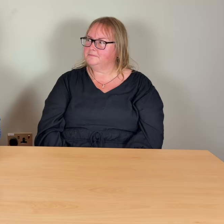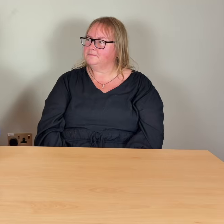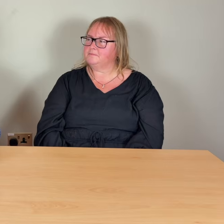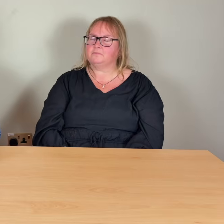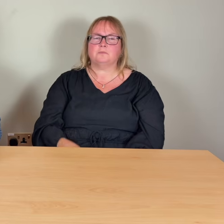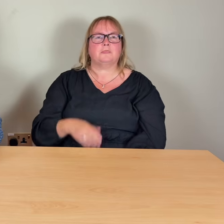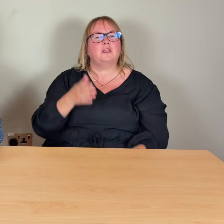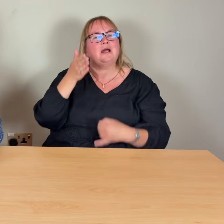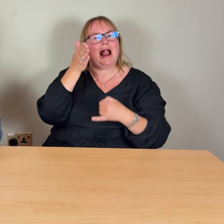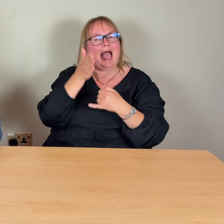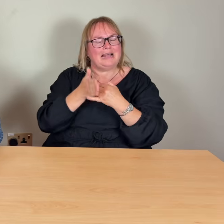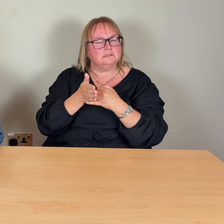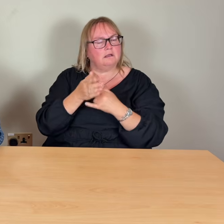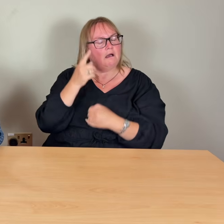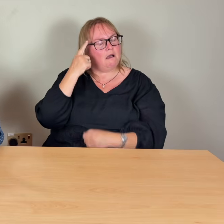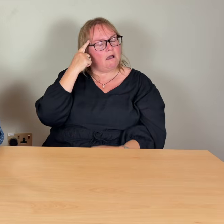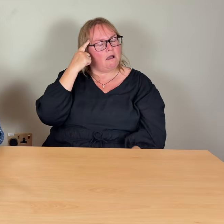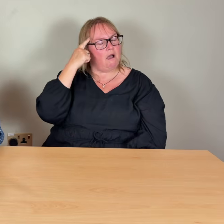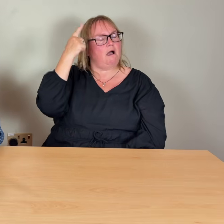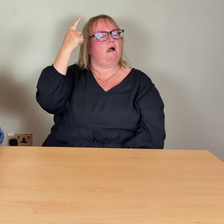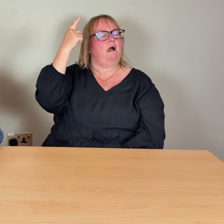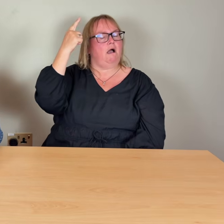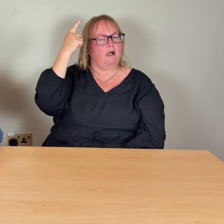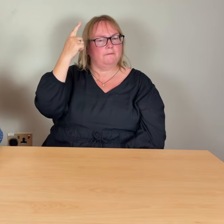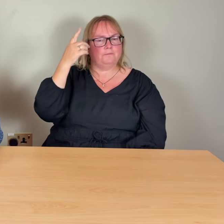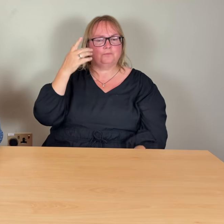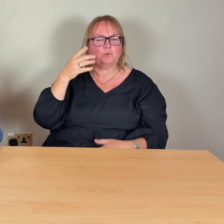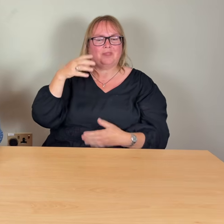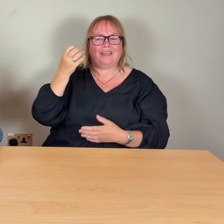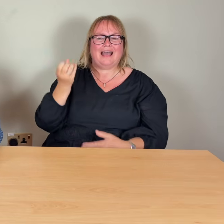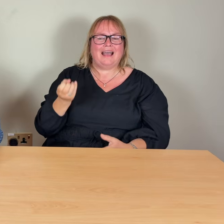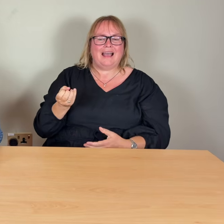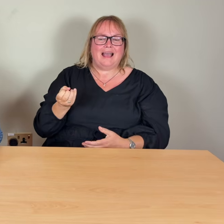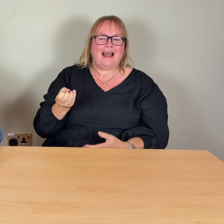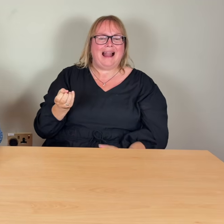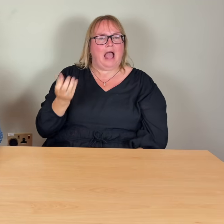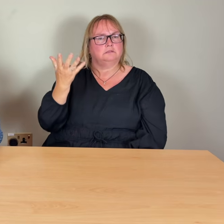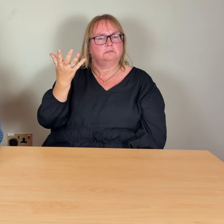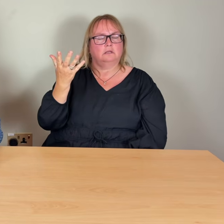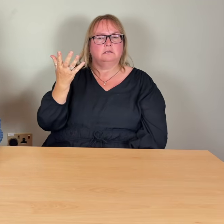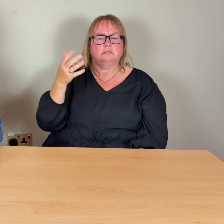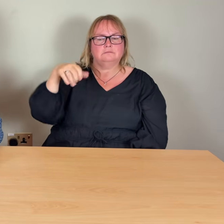The last thing to consider when working with lanterns for a parade